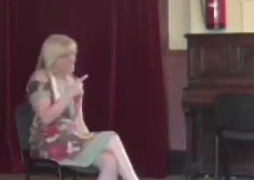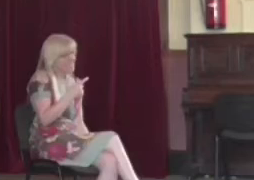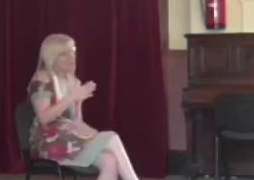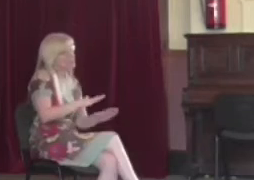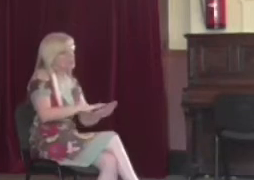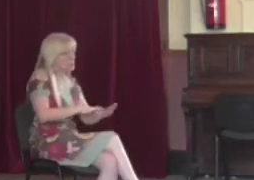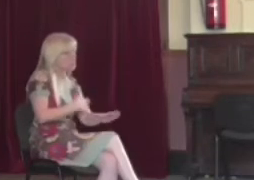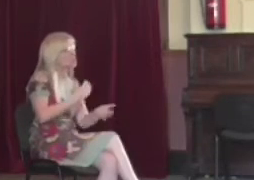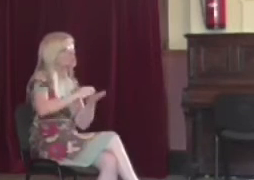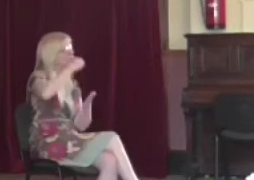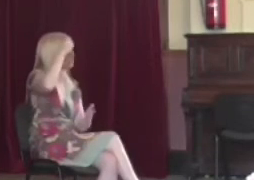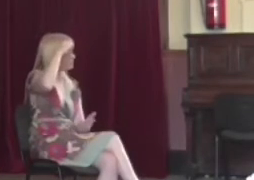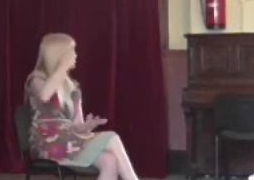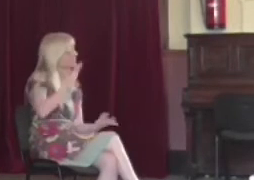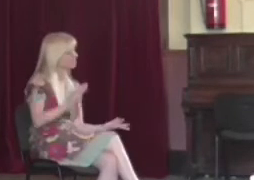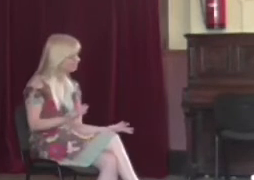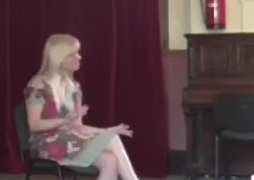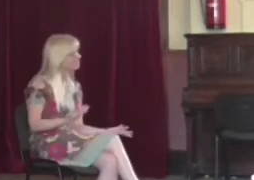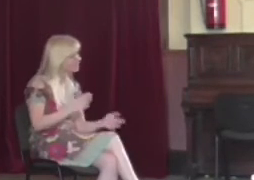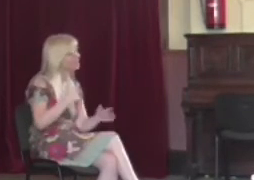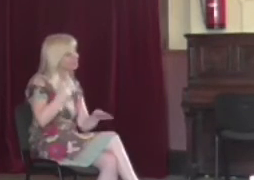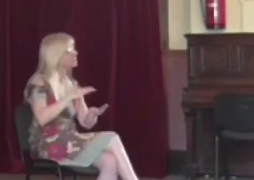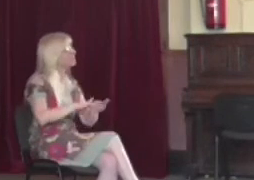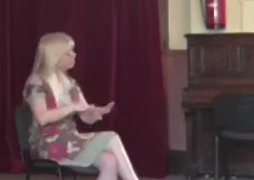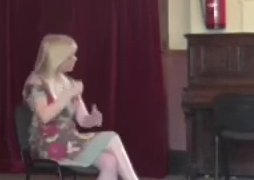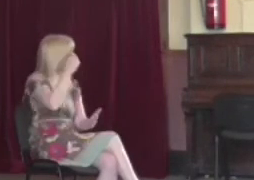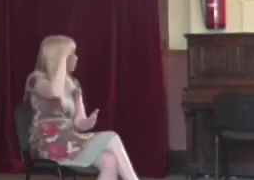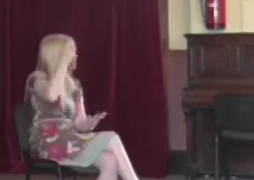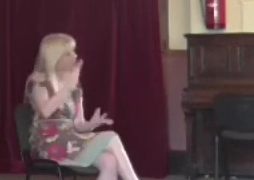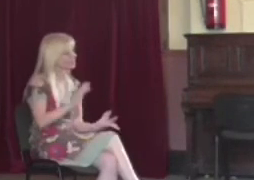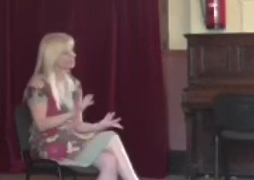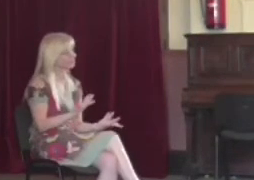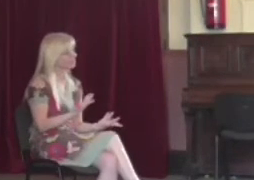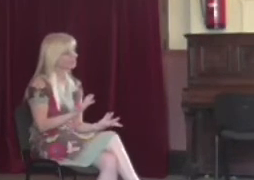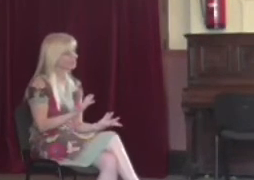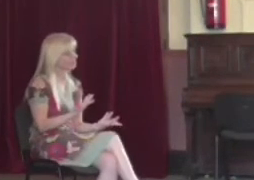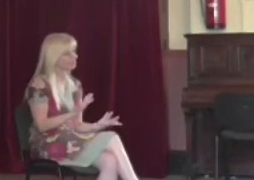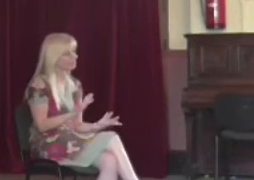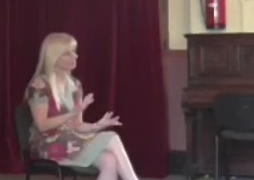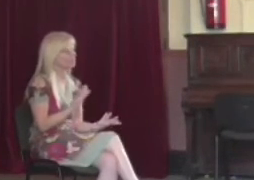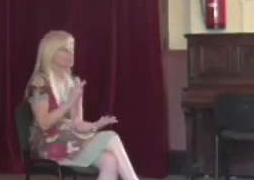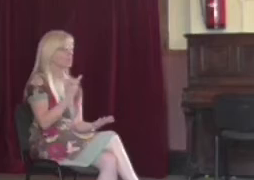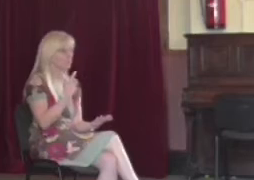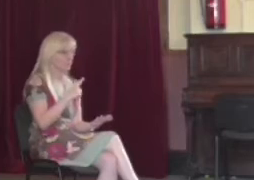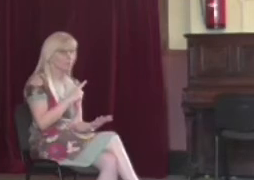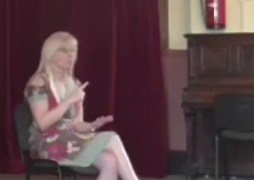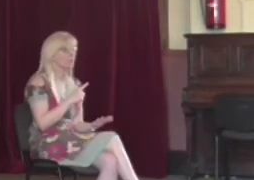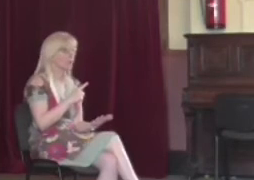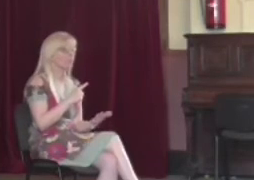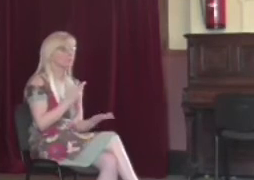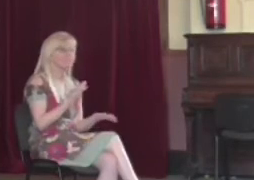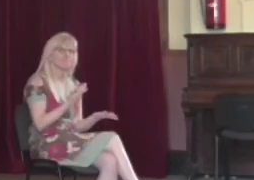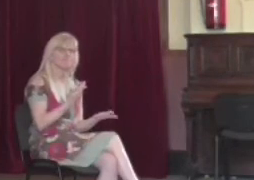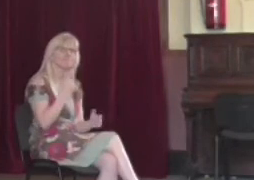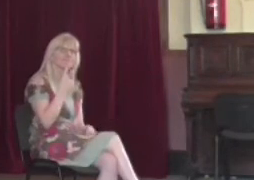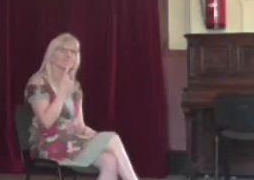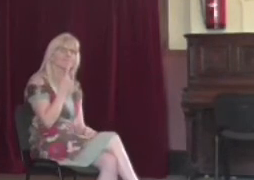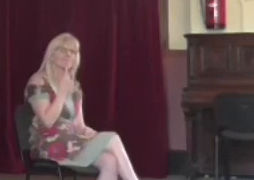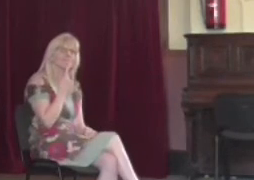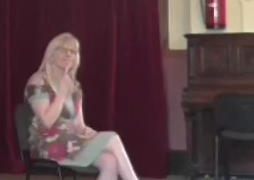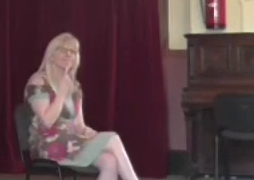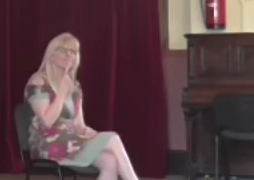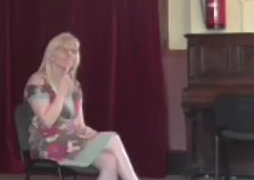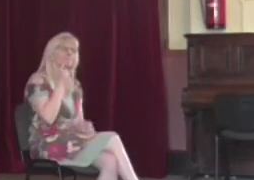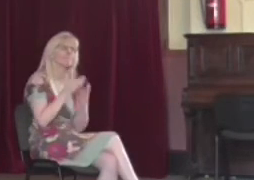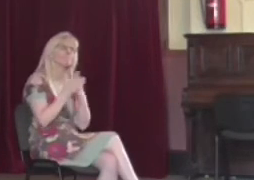never felt peace and joy like it. Wow. Great. Not because I've done anything great, because they've encountered God.